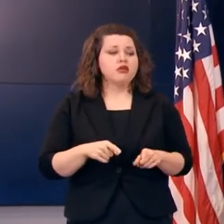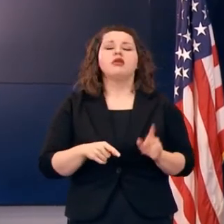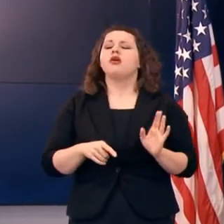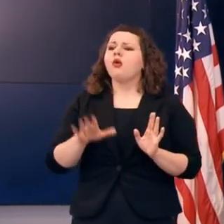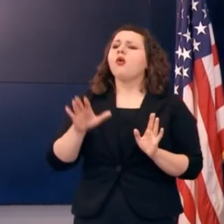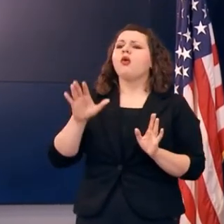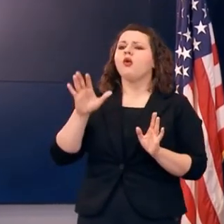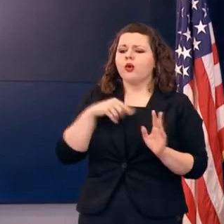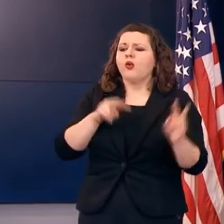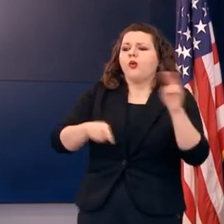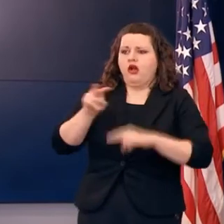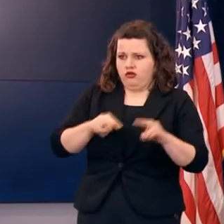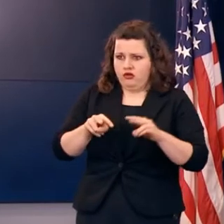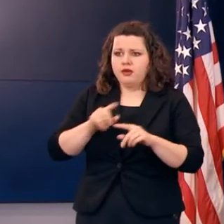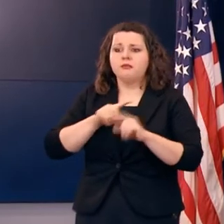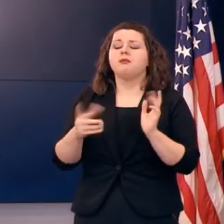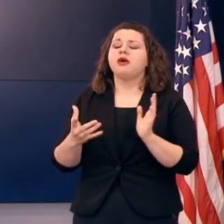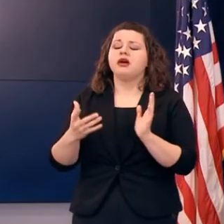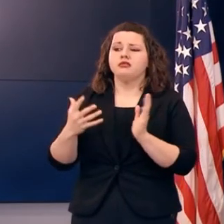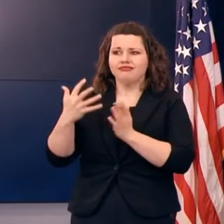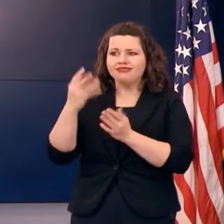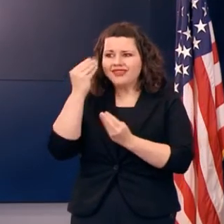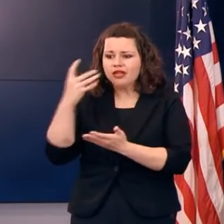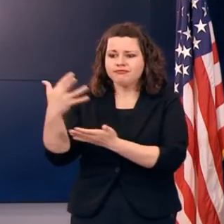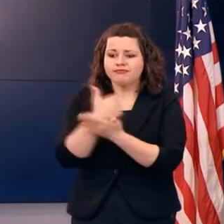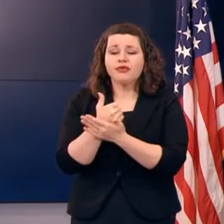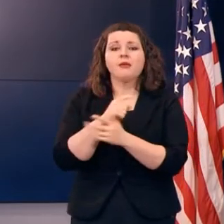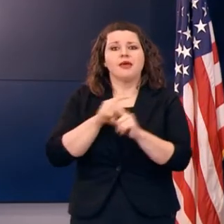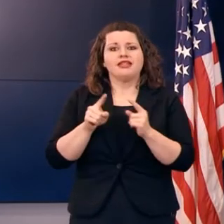But again, it's in households, it's in congregate settings, it's in